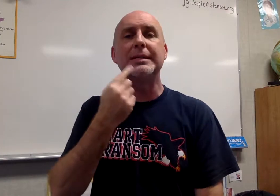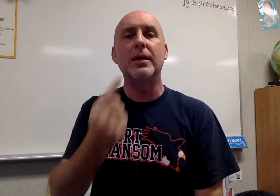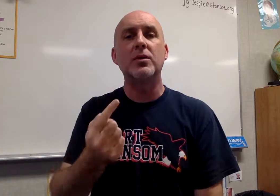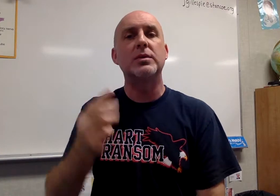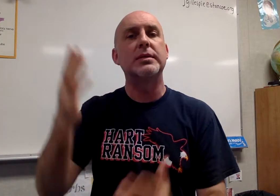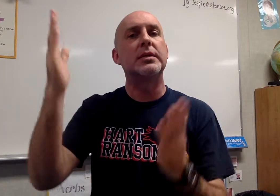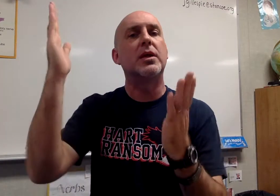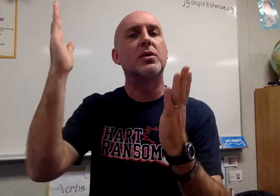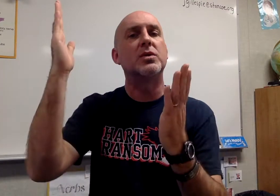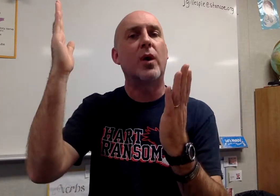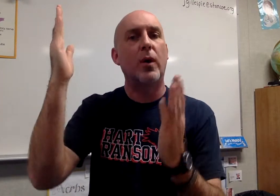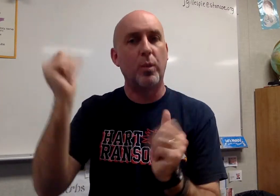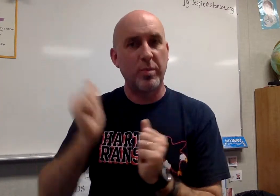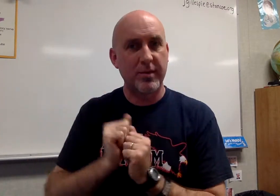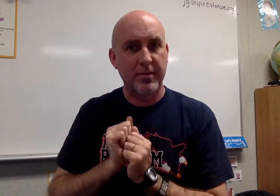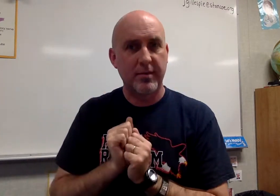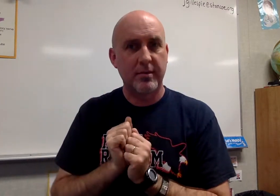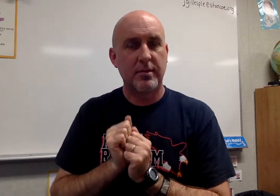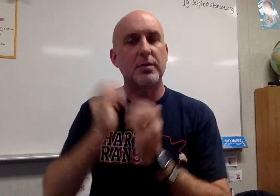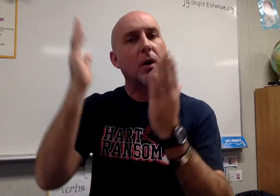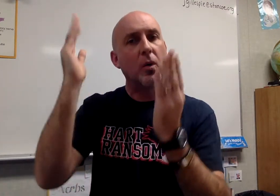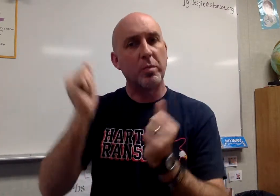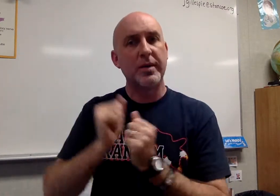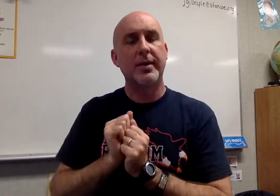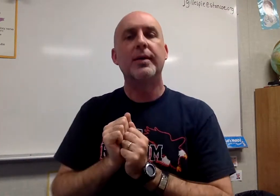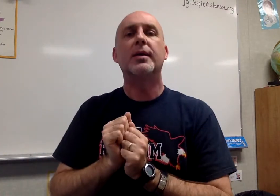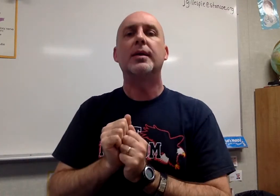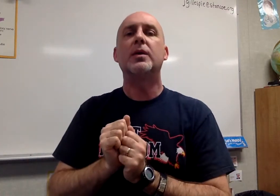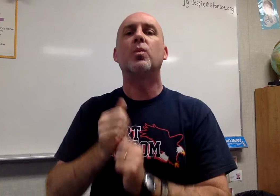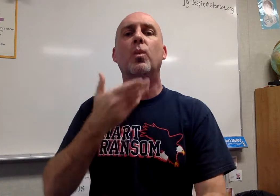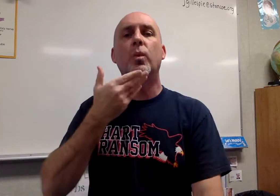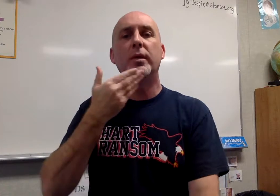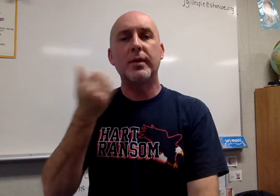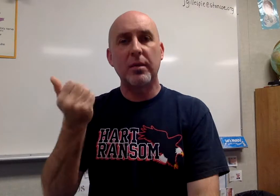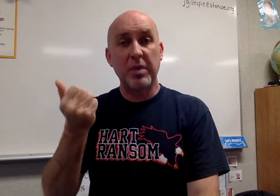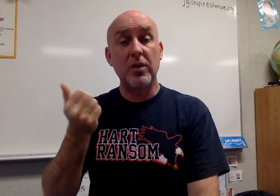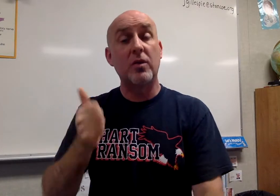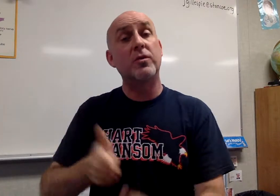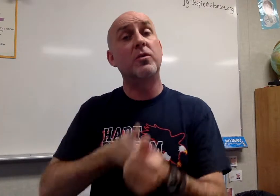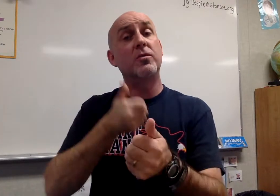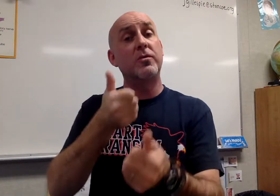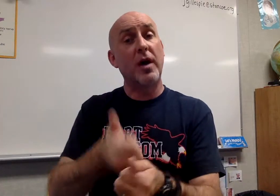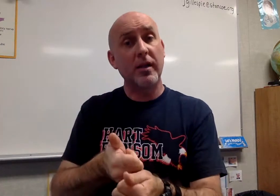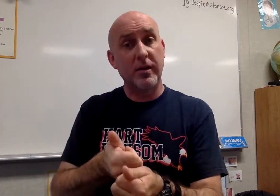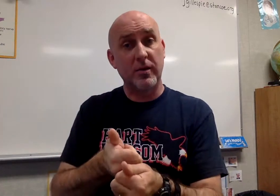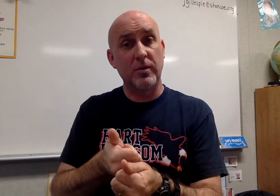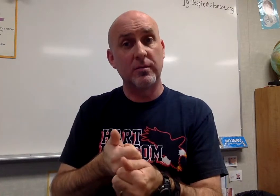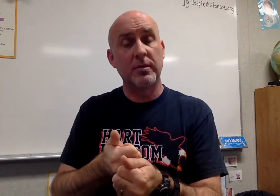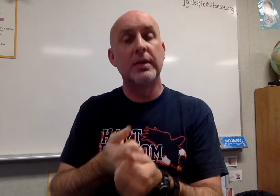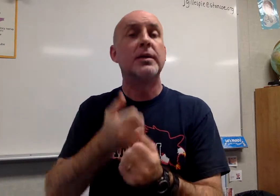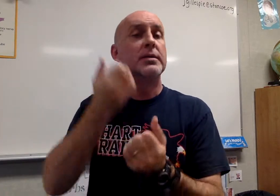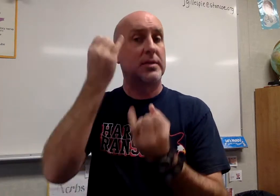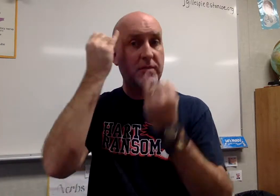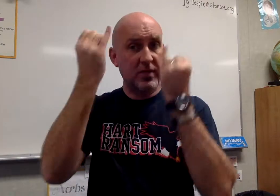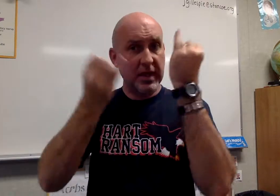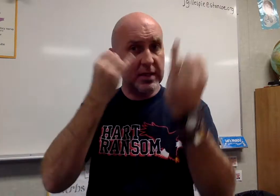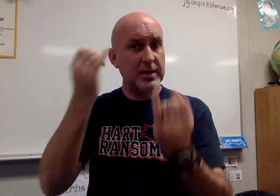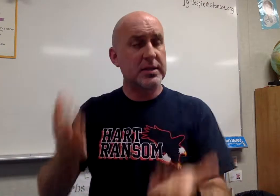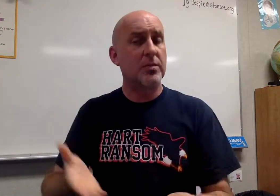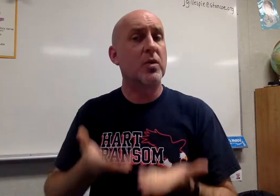tell you is that there's hope. There's hope. It will get better if you follow some of the ideas I'm going